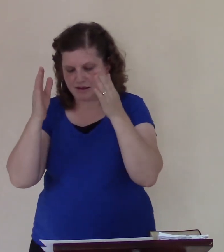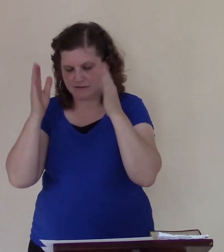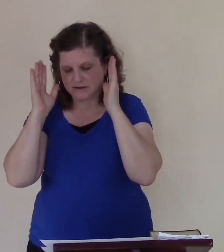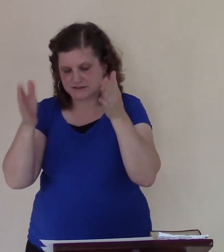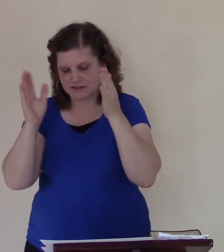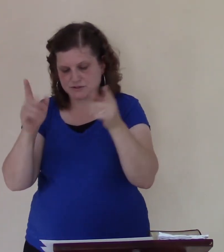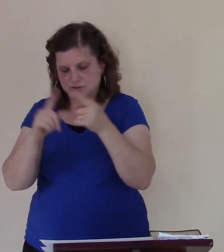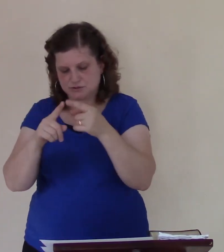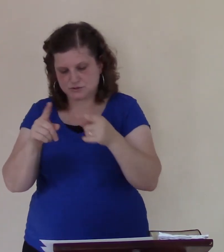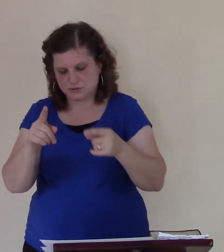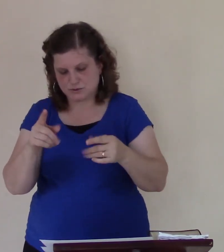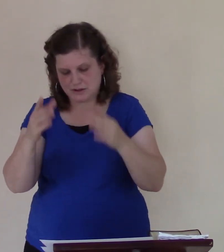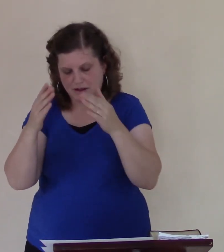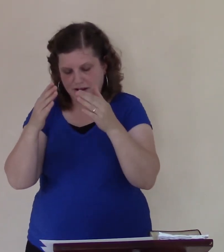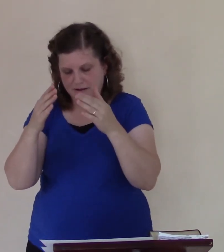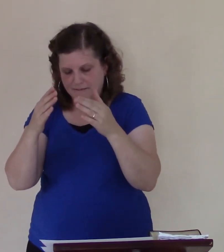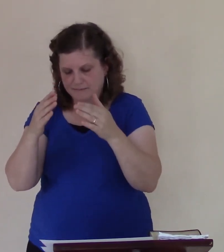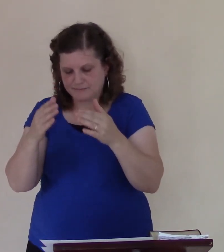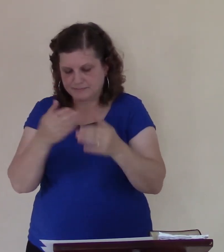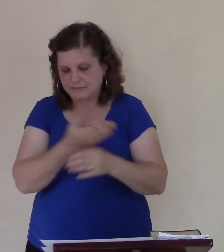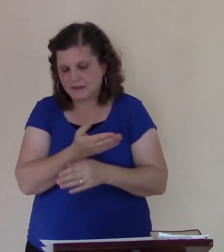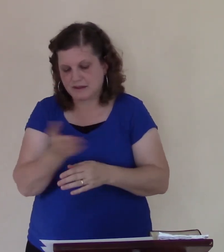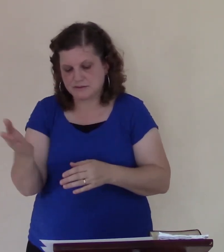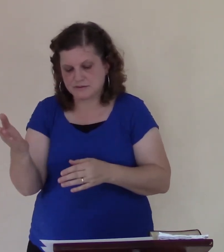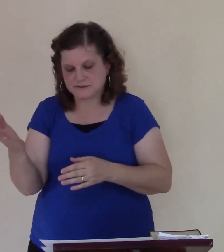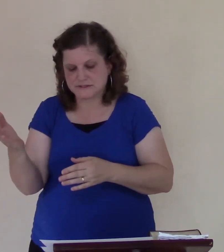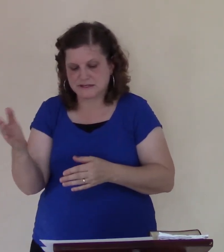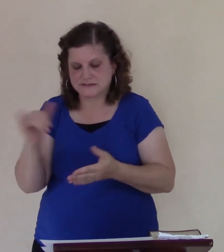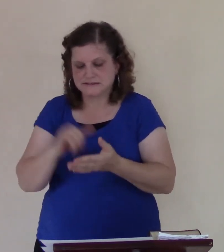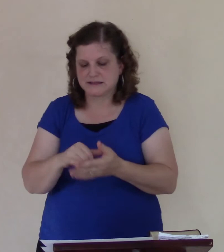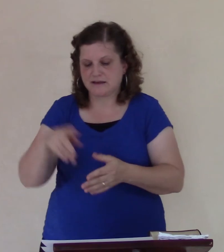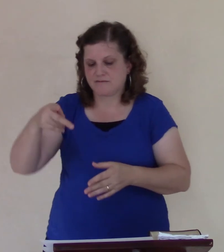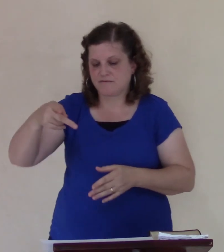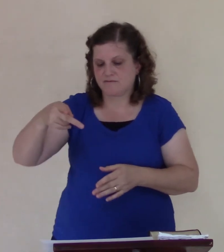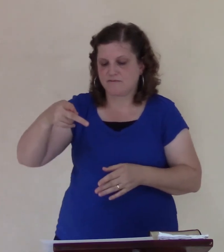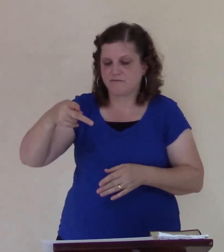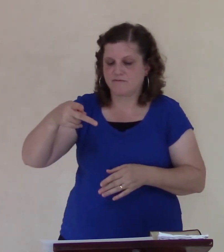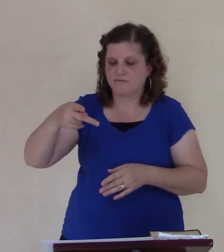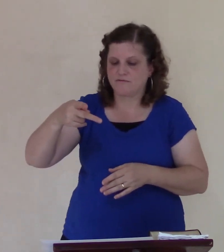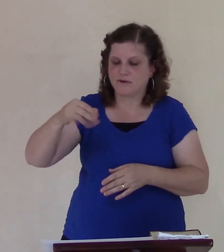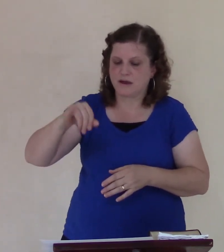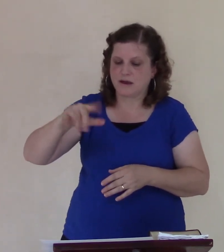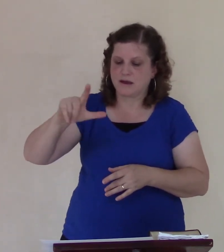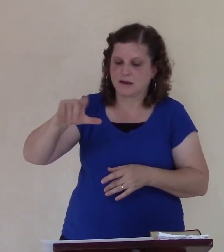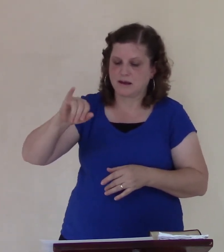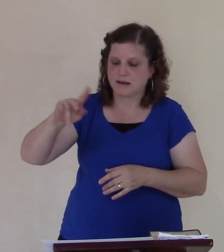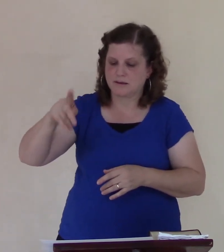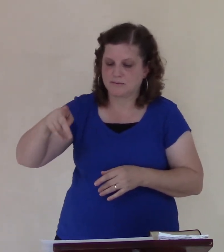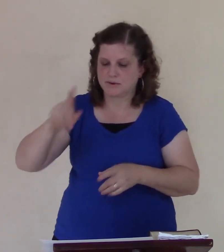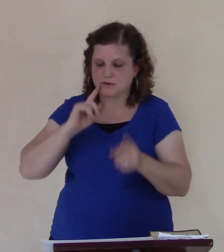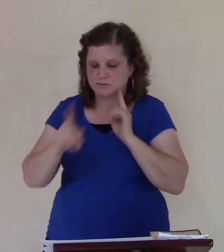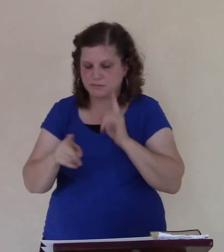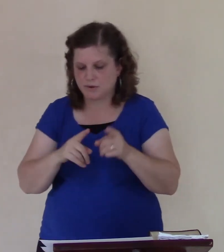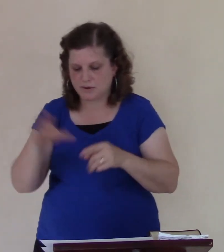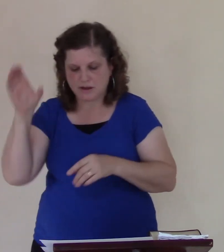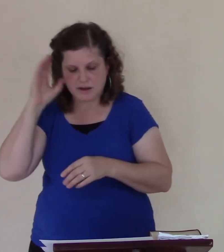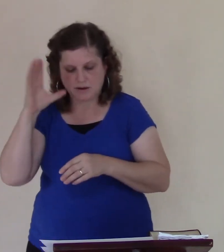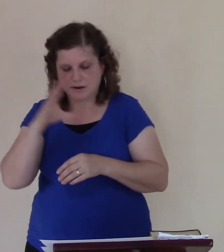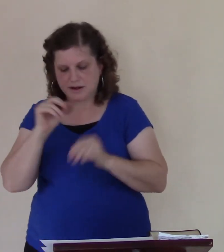pauses that were laying with him and there's great joy in them sin they get feed to what he said and when the